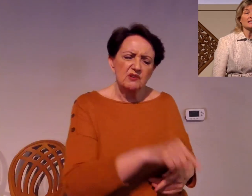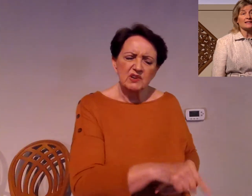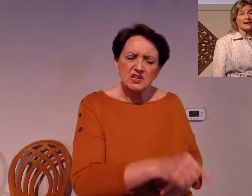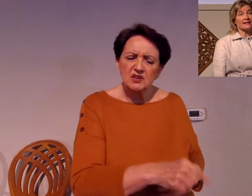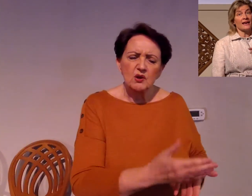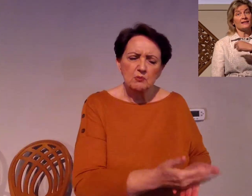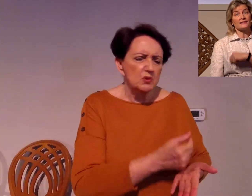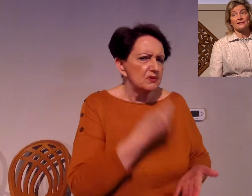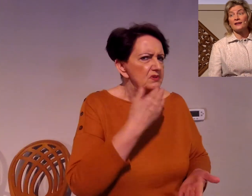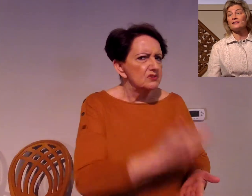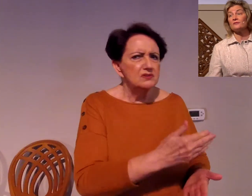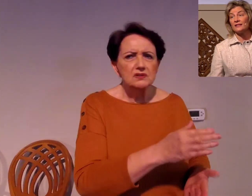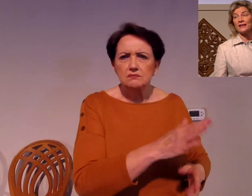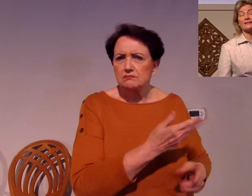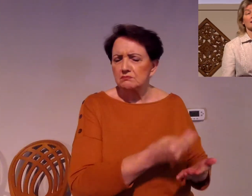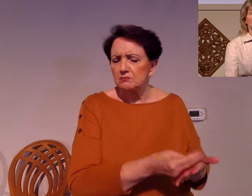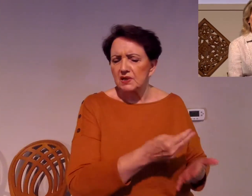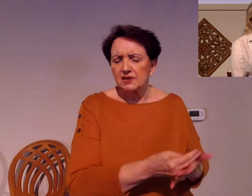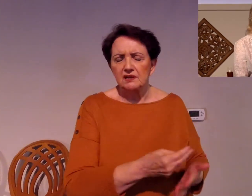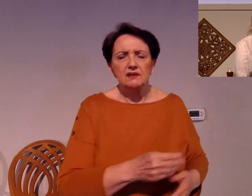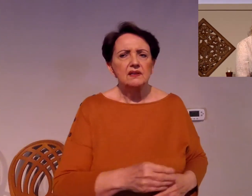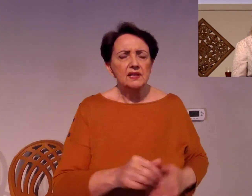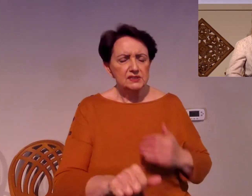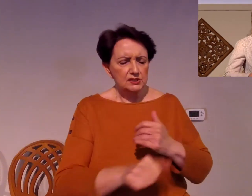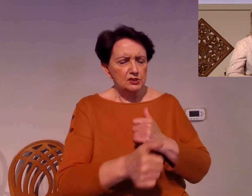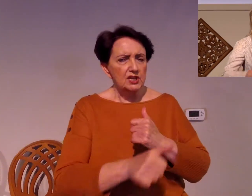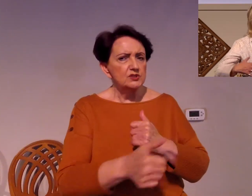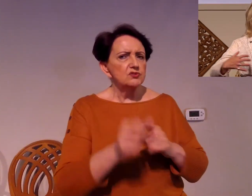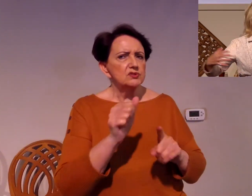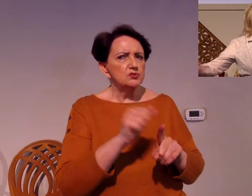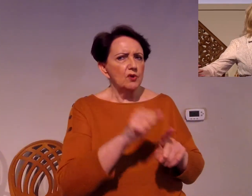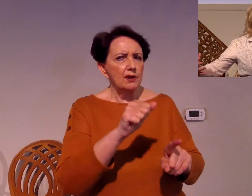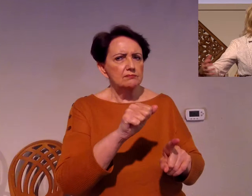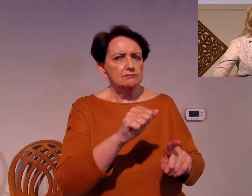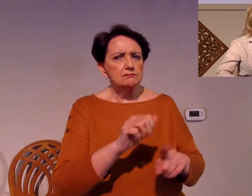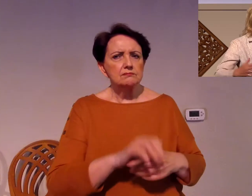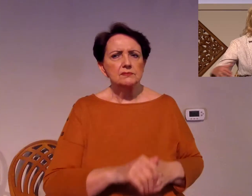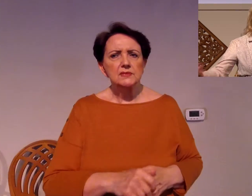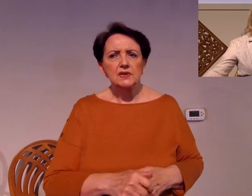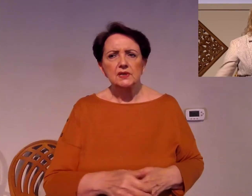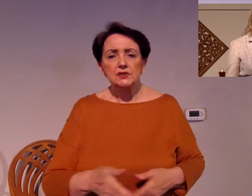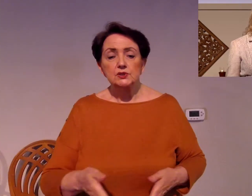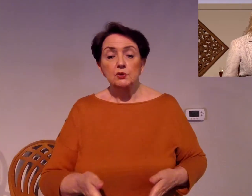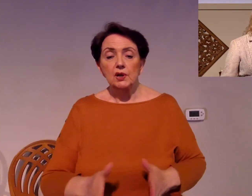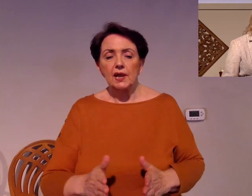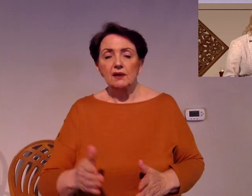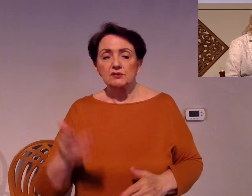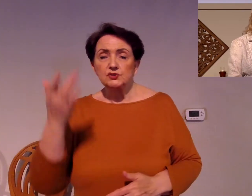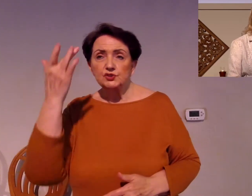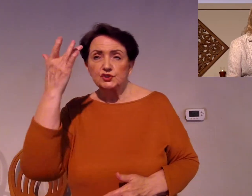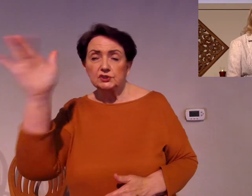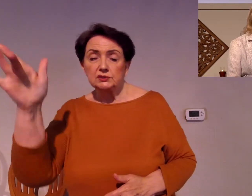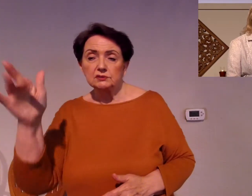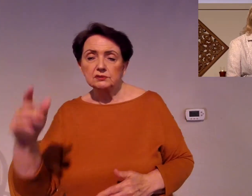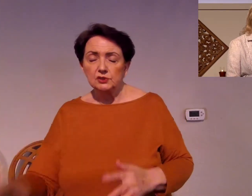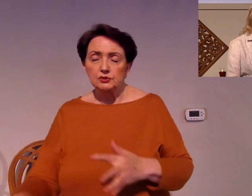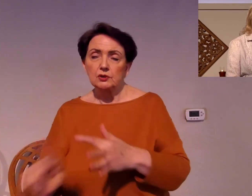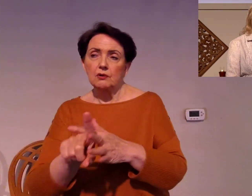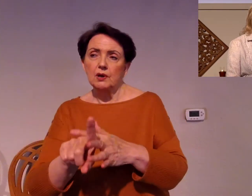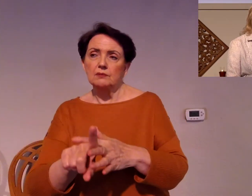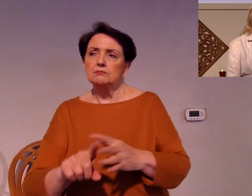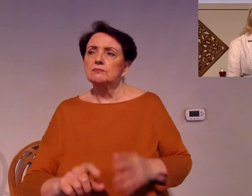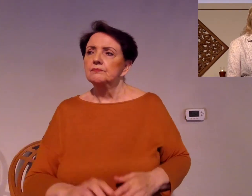good living. He's saying that is seductive and that is a dangerous trap to allow the zone of genius to come forward.